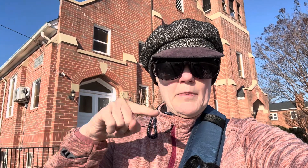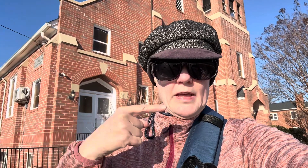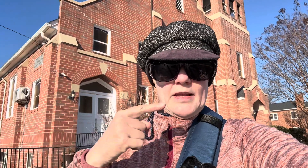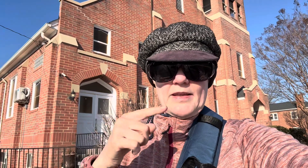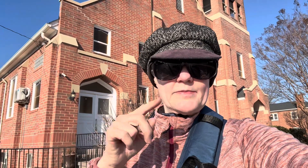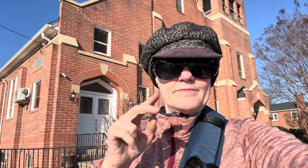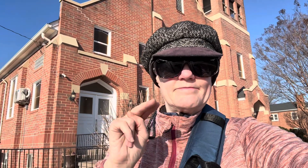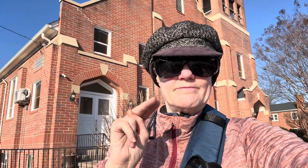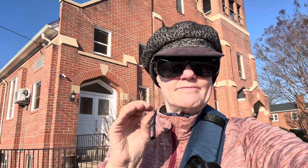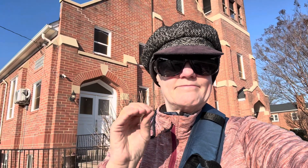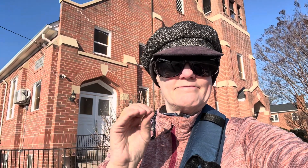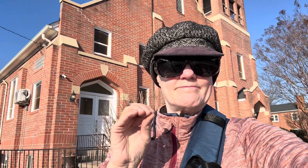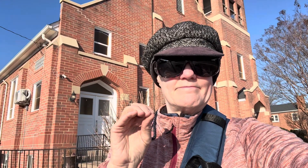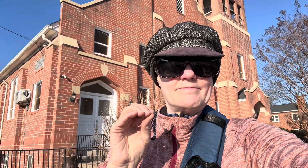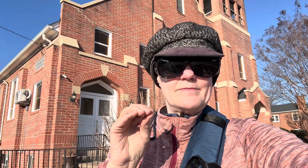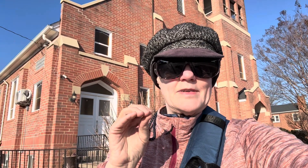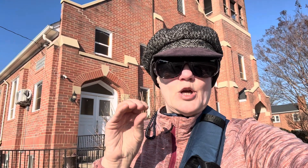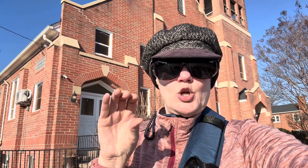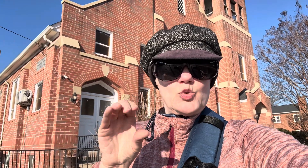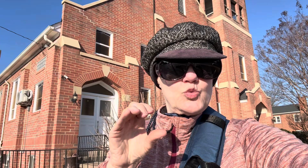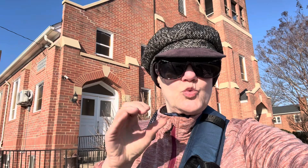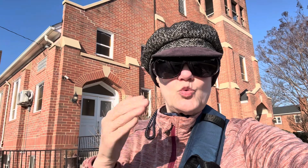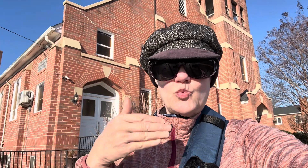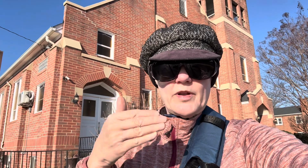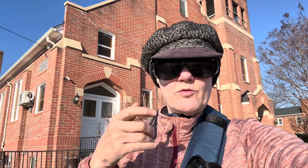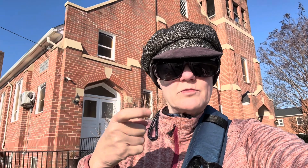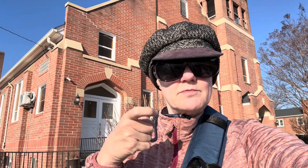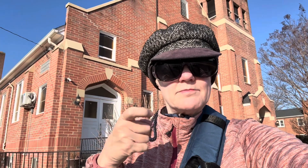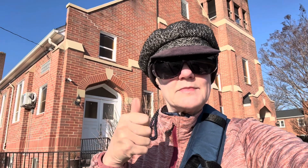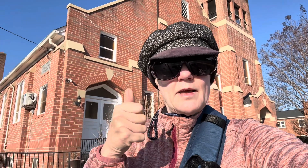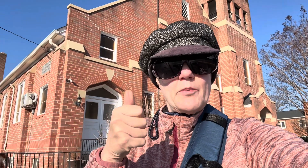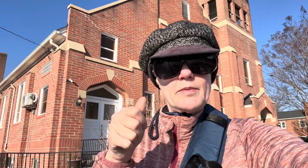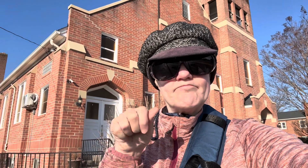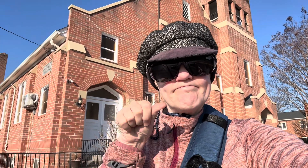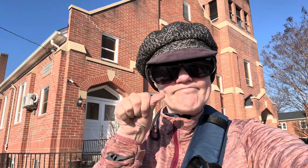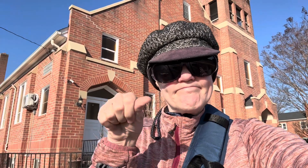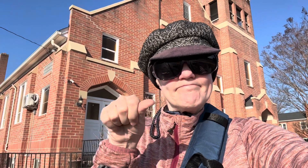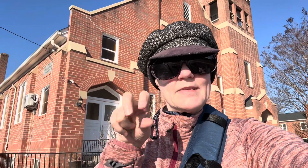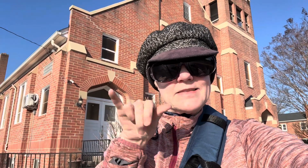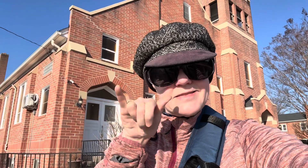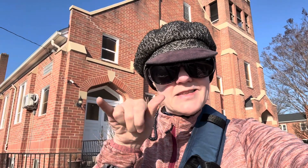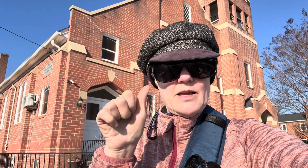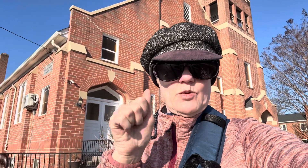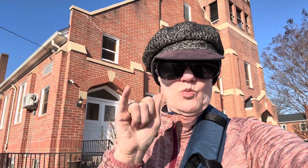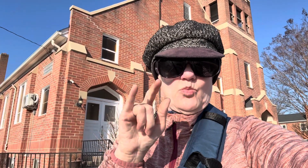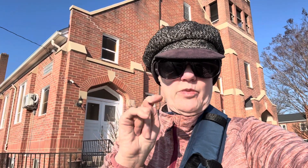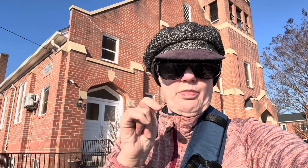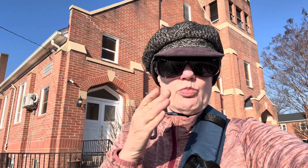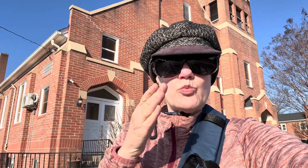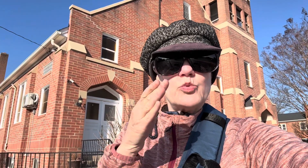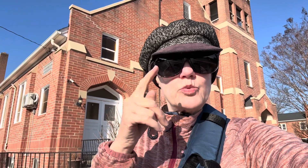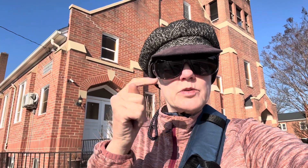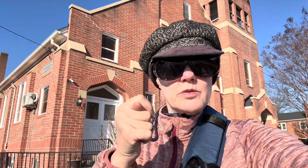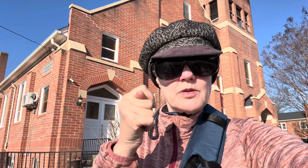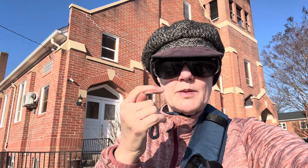But in the beginning, he did have to depend on a lot more keto processed foods that helped him